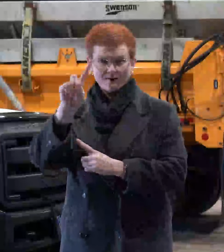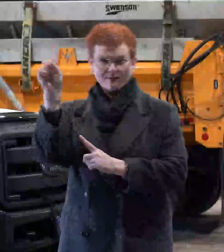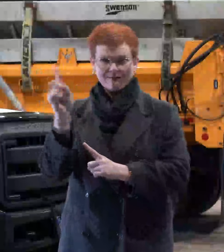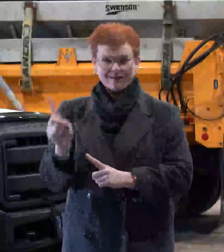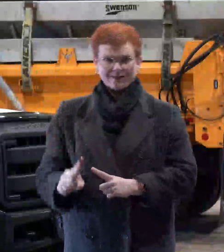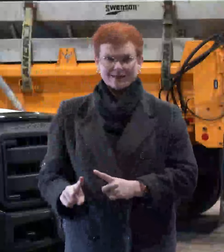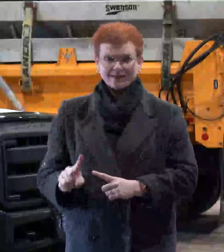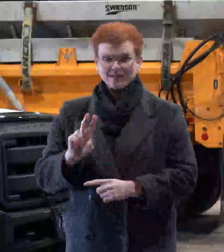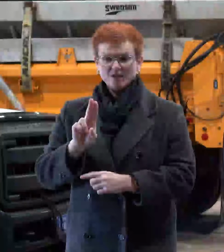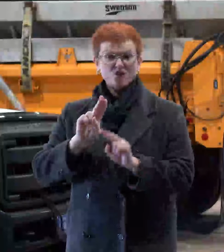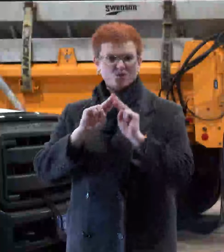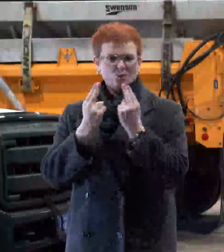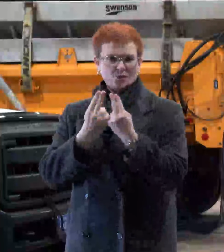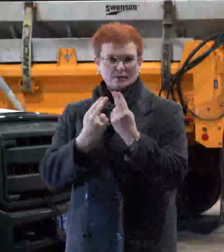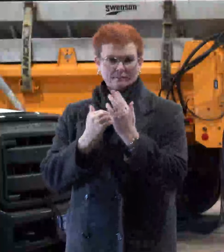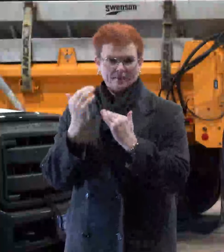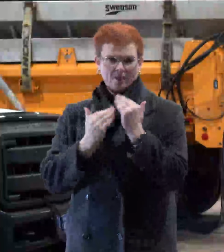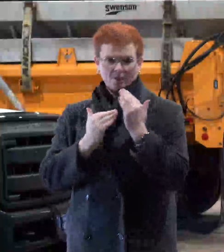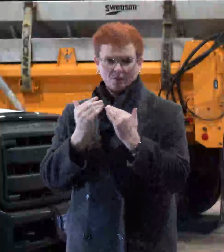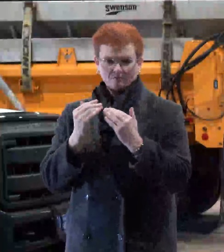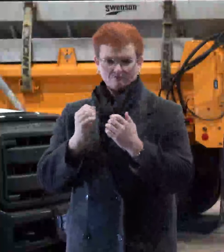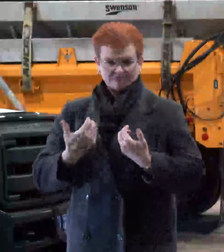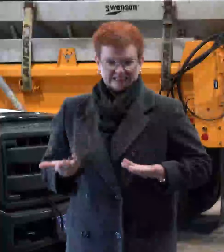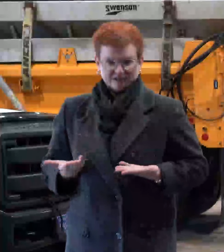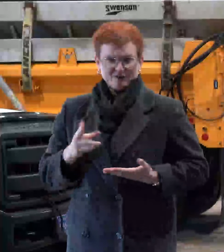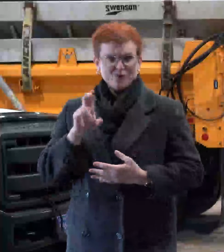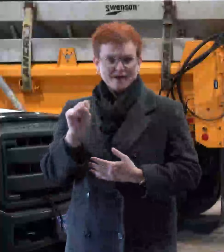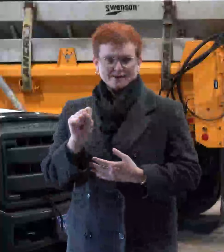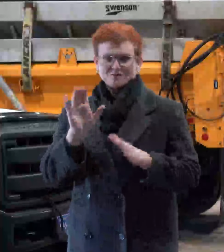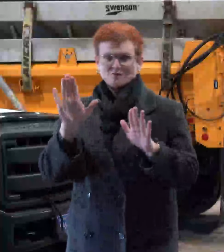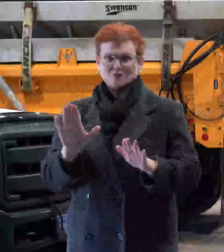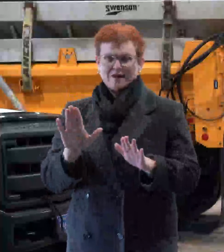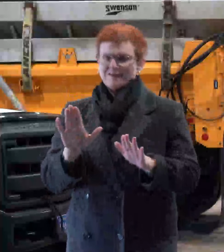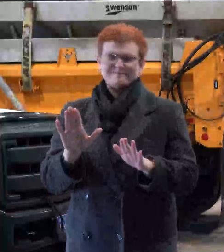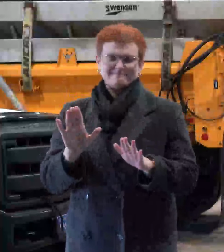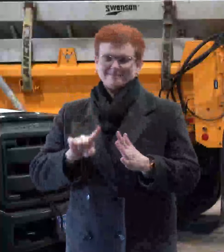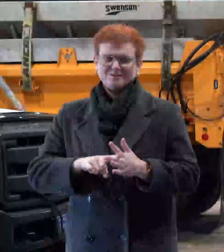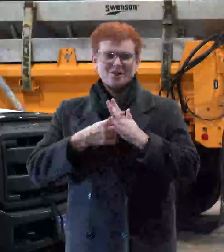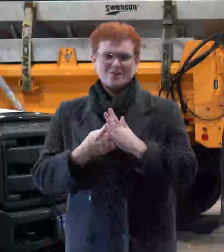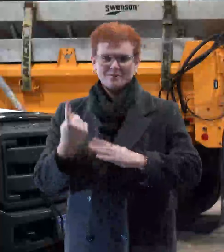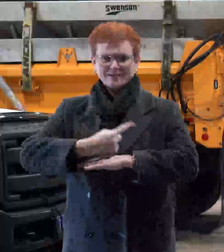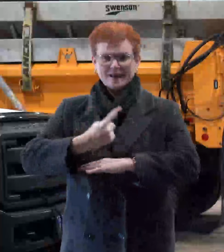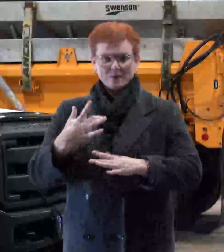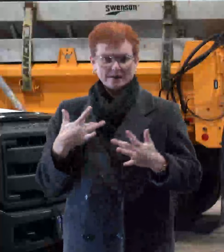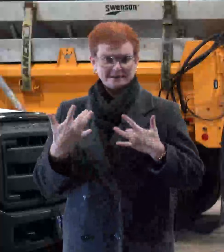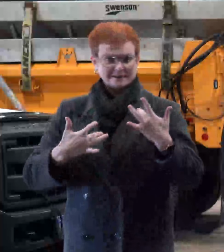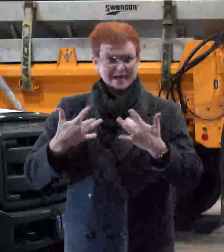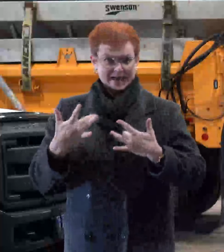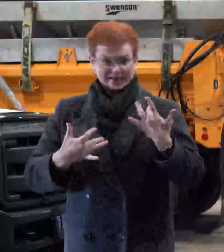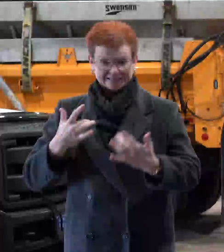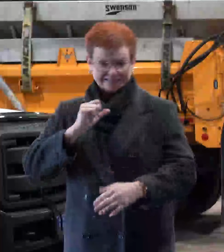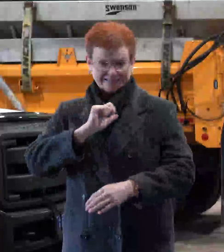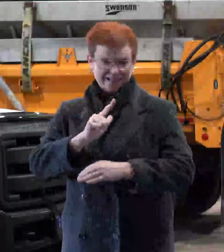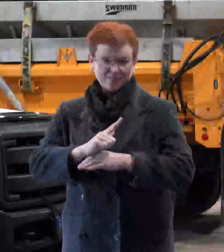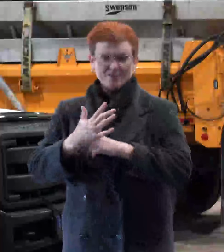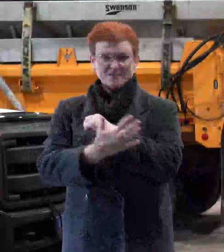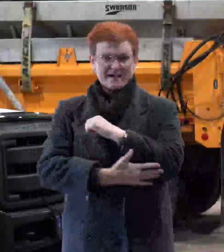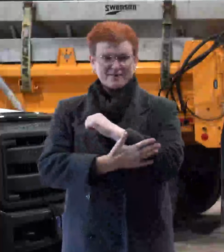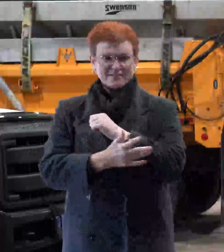a union-built truck made in the U.S., was a great way to start the day. And we're excited to debut St. Louis County's